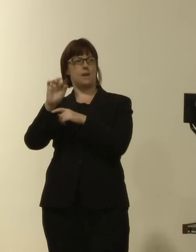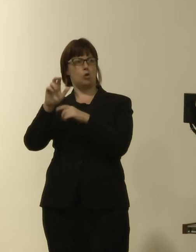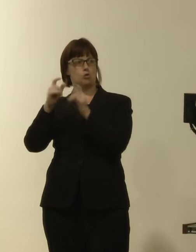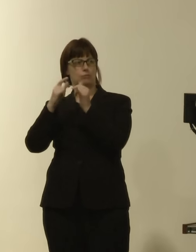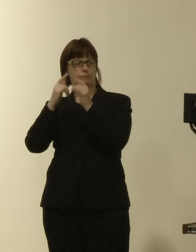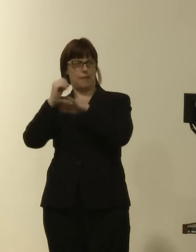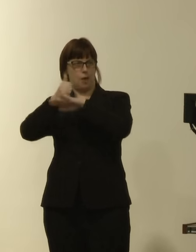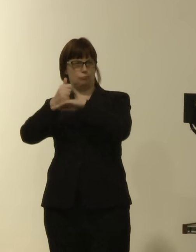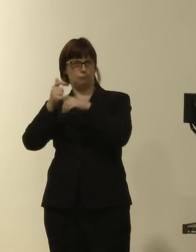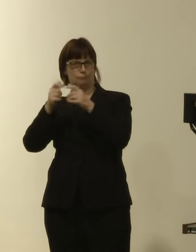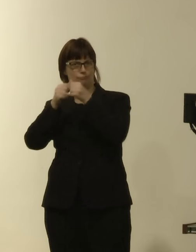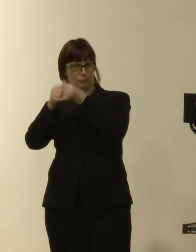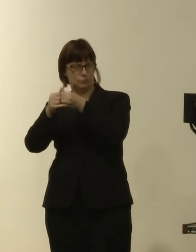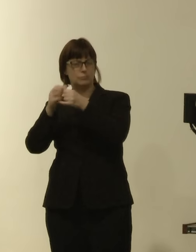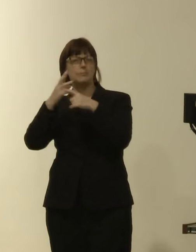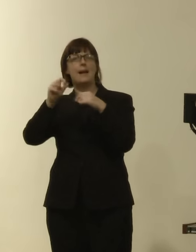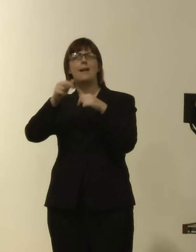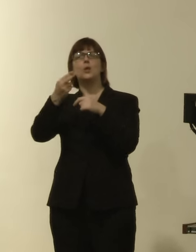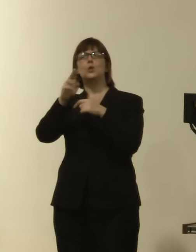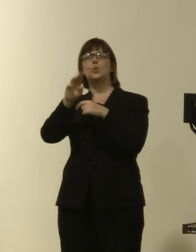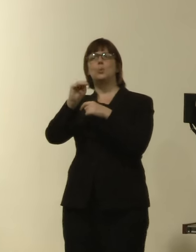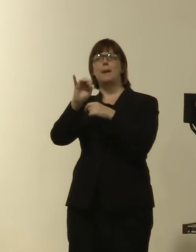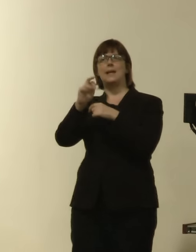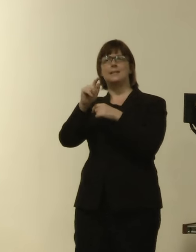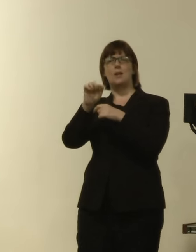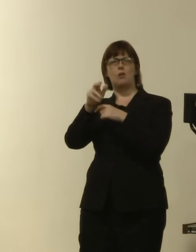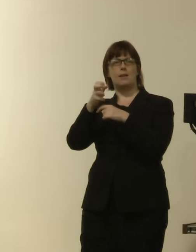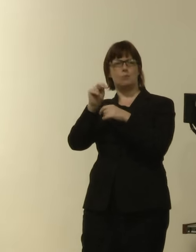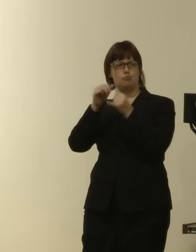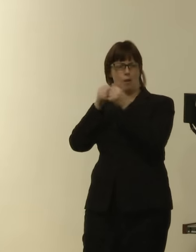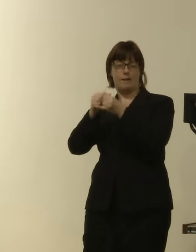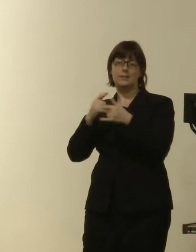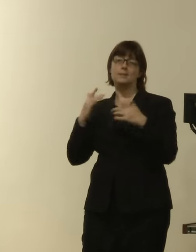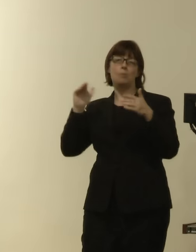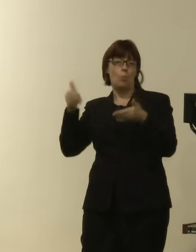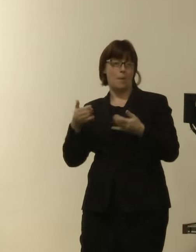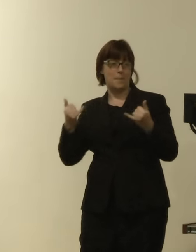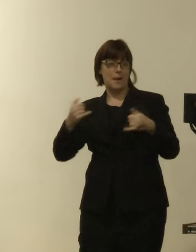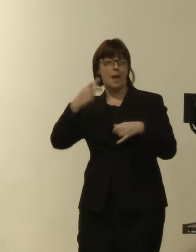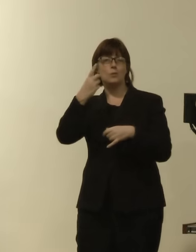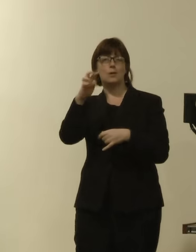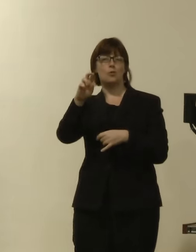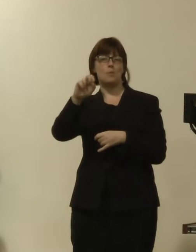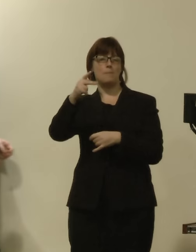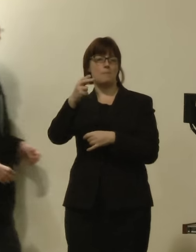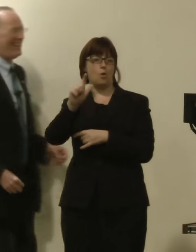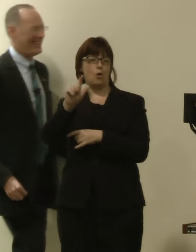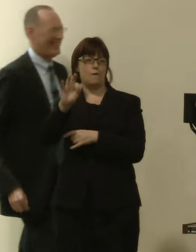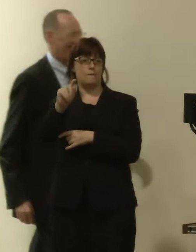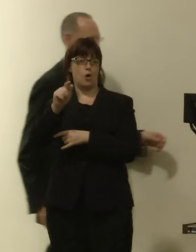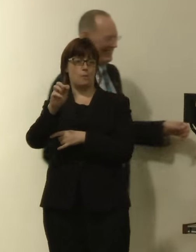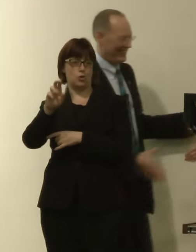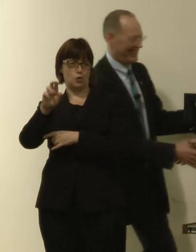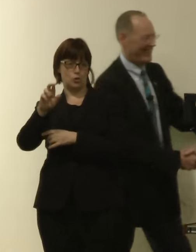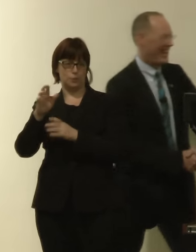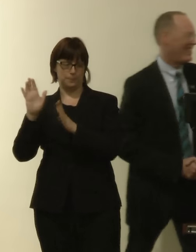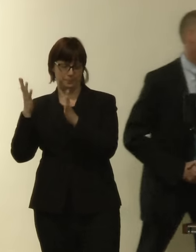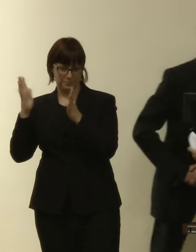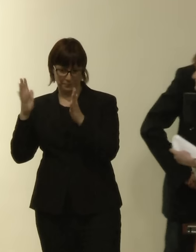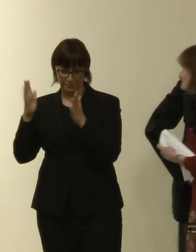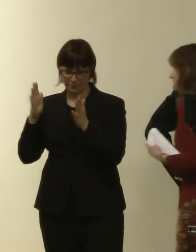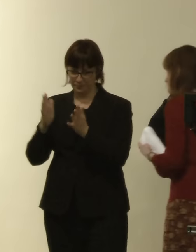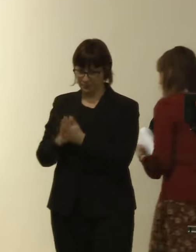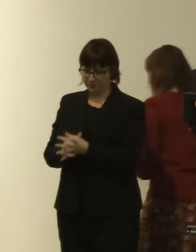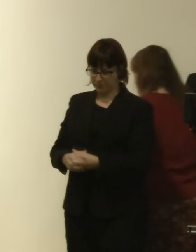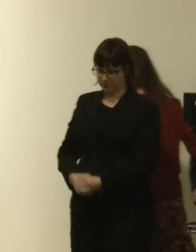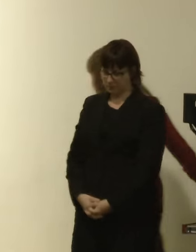the Hilton Humanitarian Prize. Please join me in welcoming Dr. Paul Farmer. Thank you. Thank you. Thank you